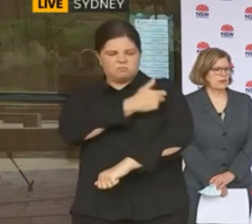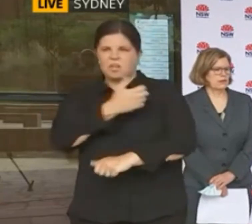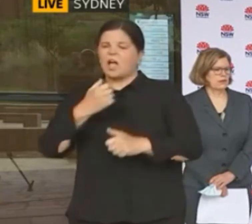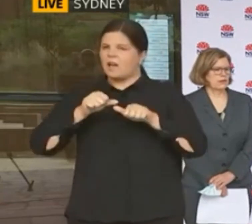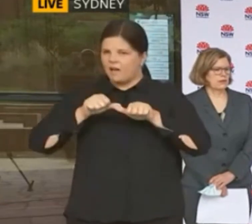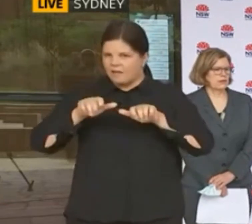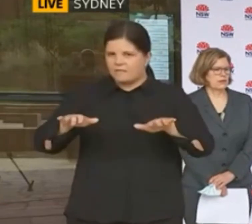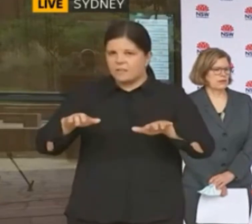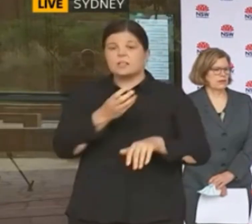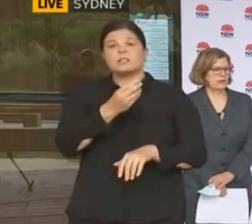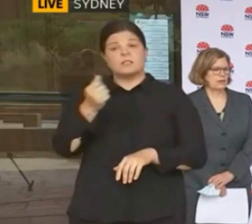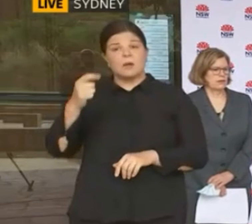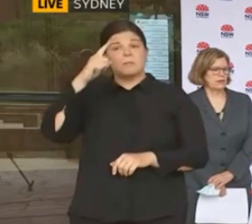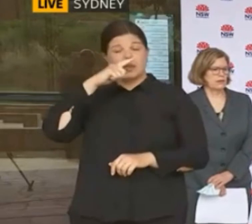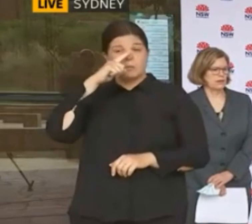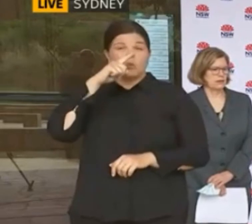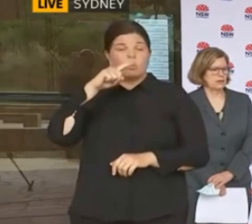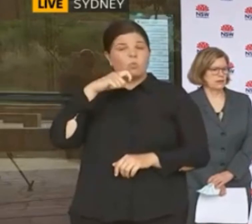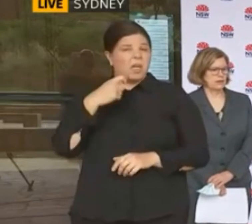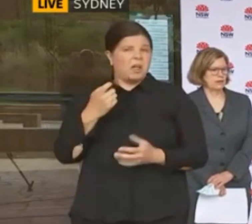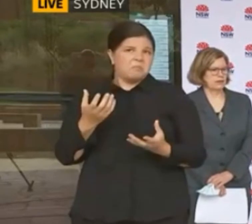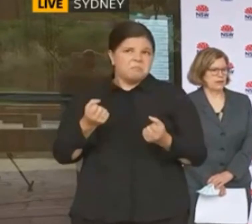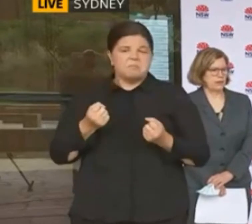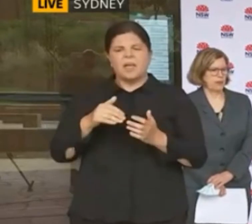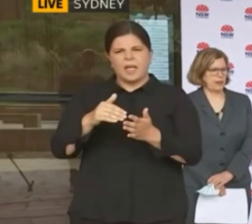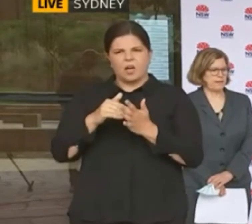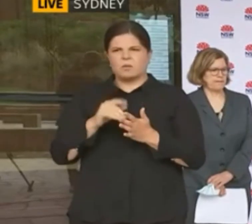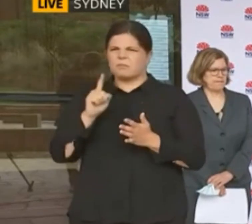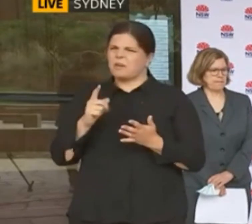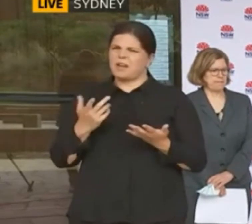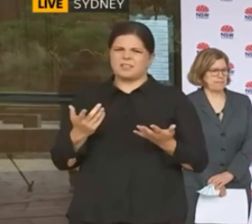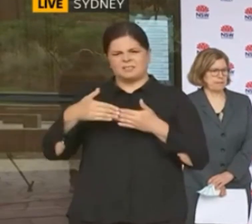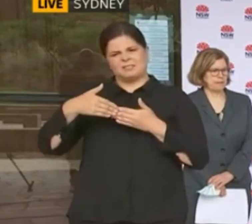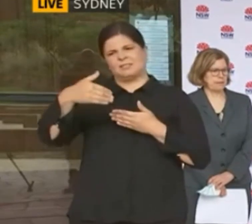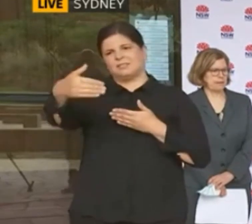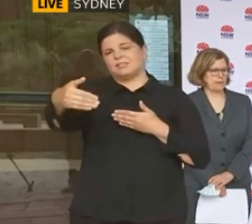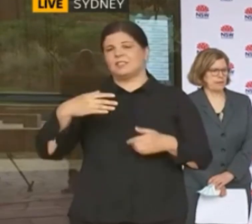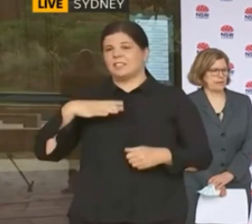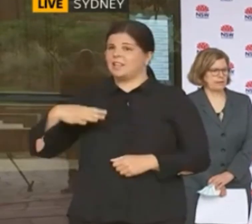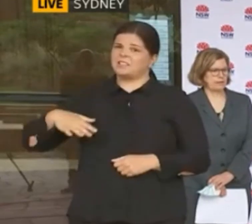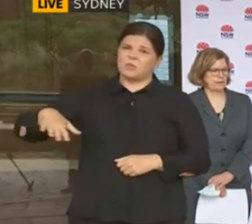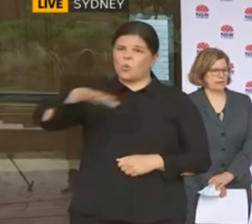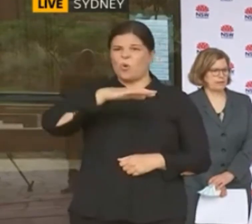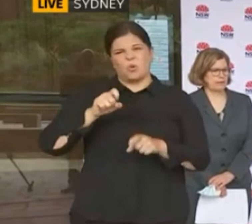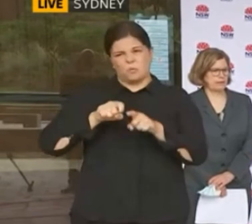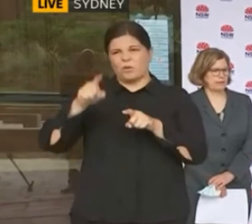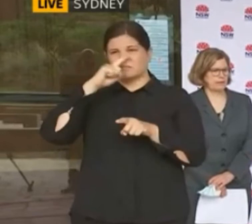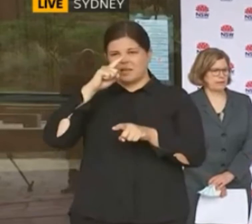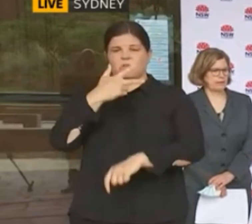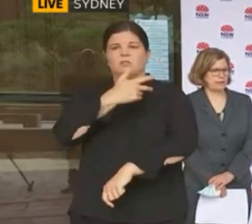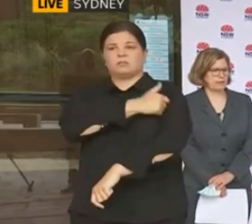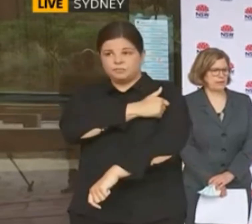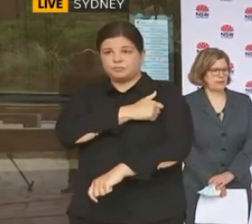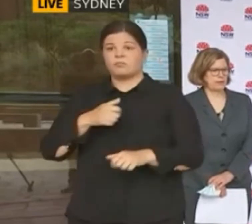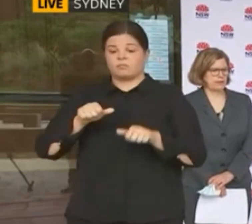community. But until such time that everybody is vaccinated, or the vast majority are, and we know that it's effective in preventing transmissibility, we have to keep